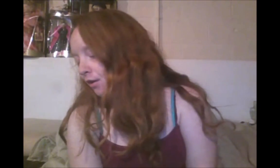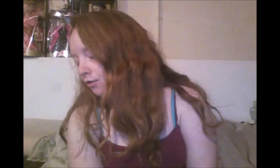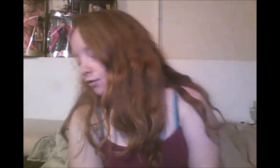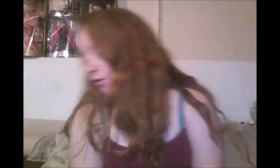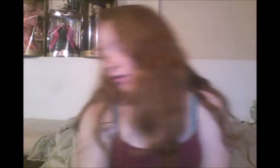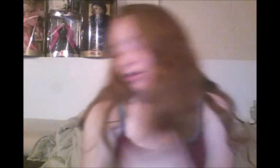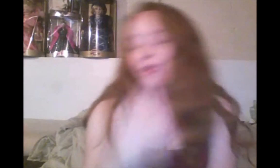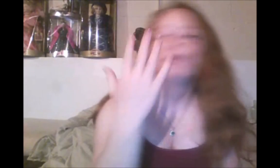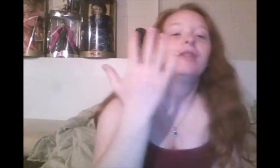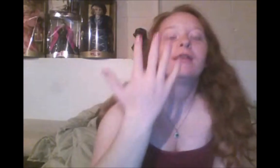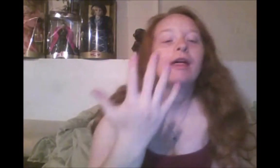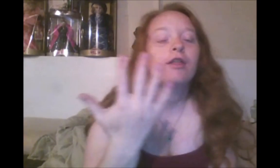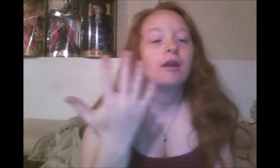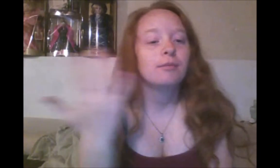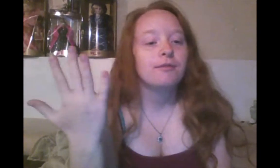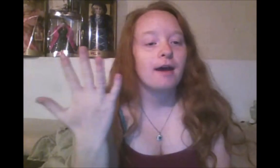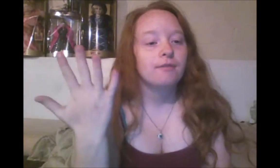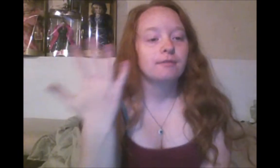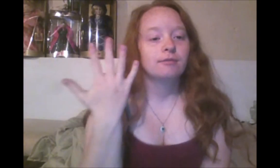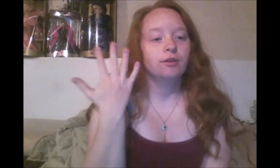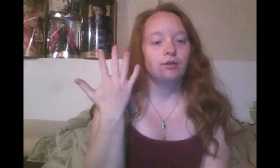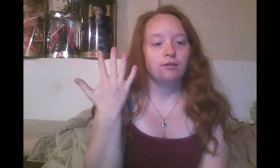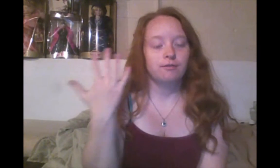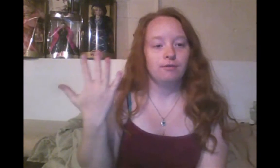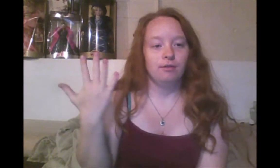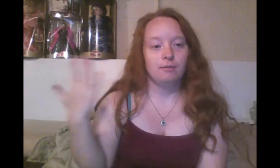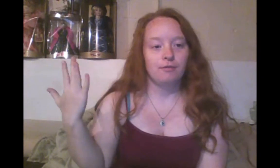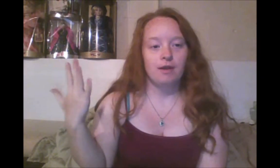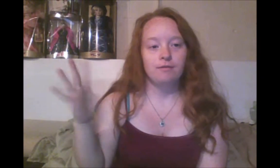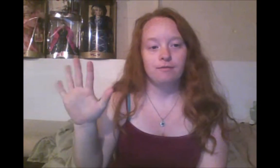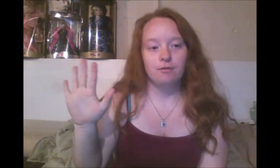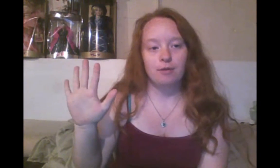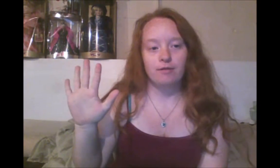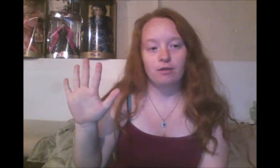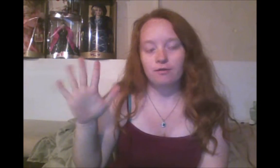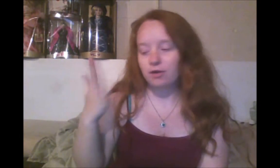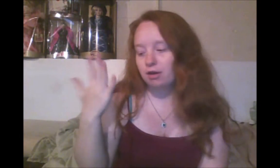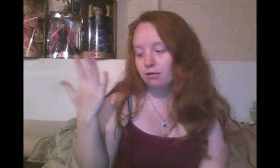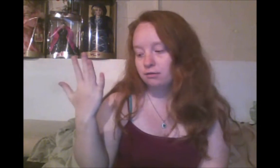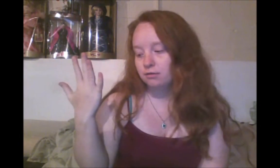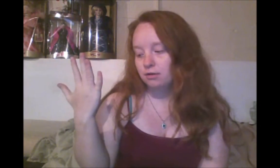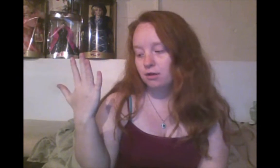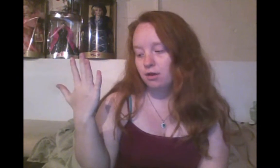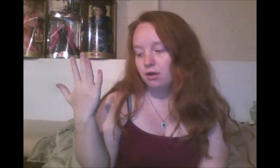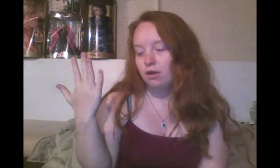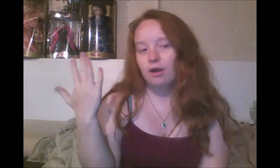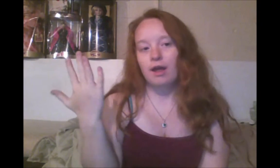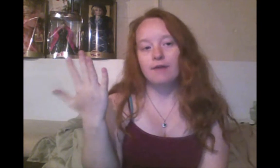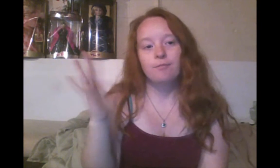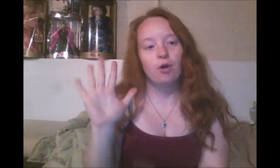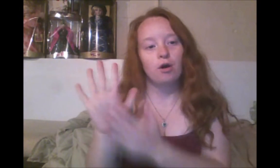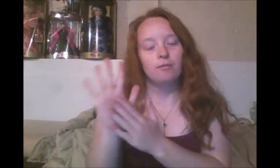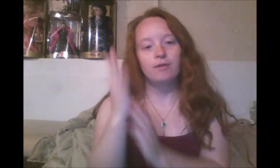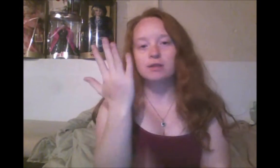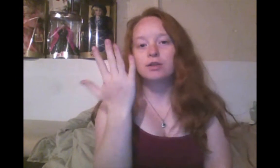So you're going to hold the number 5. You know the number 5 from the other video? You're going to have palm facing your